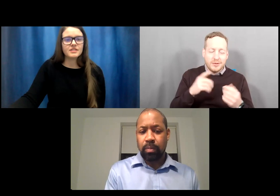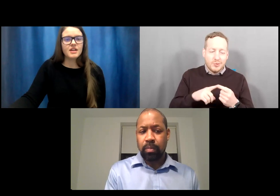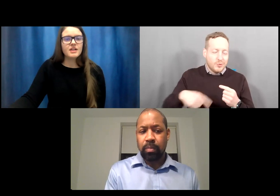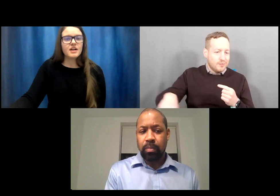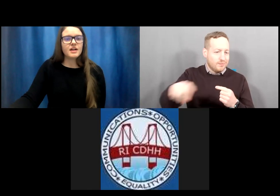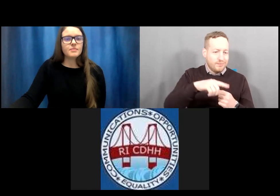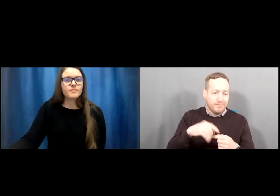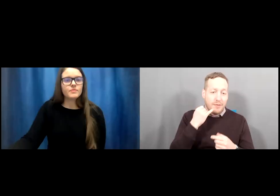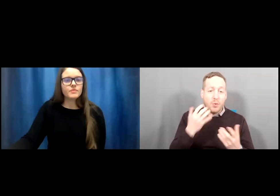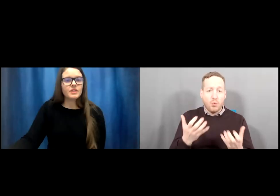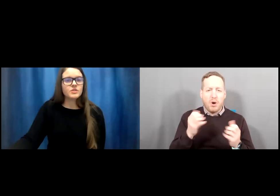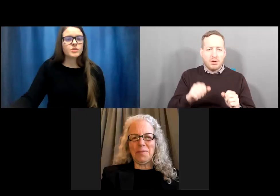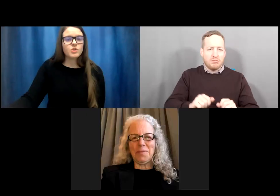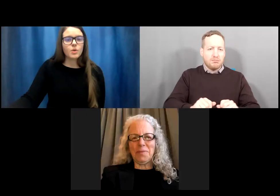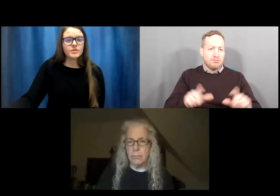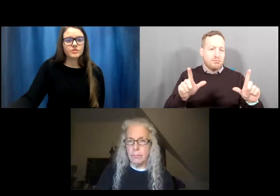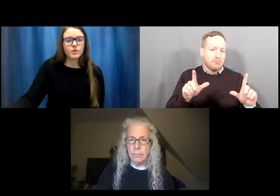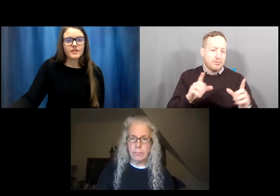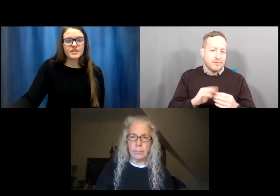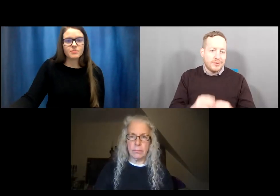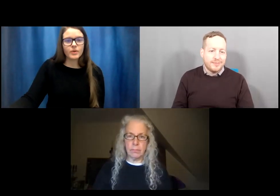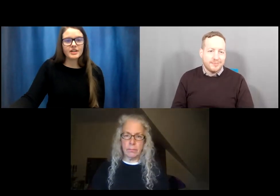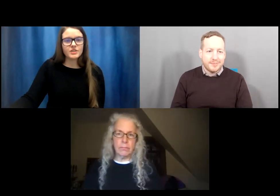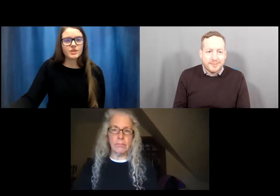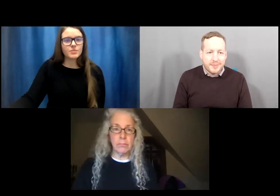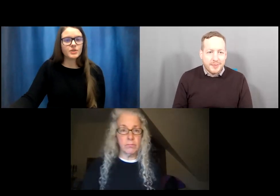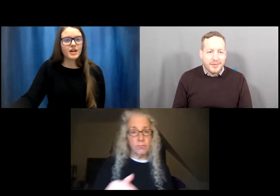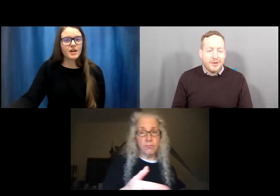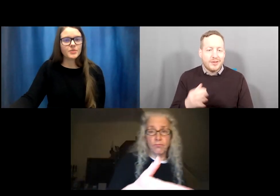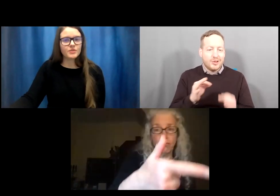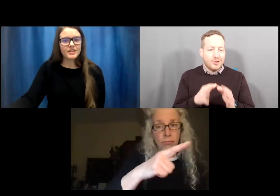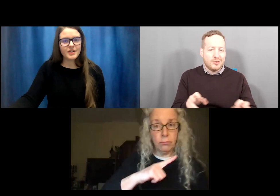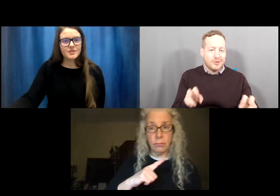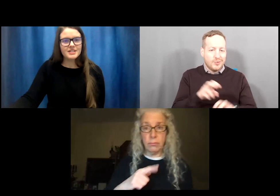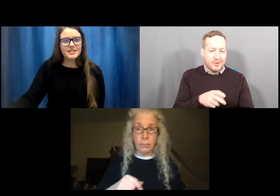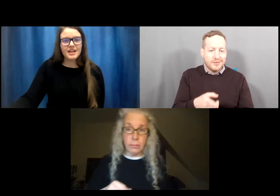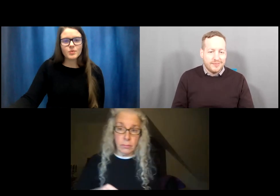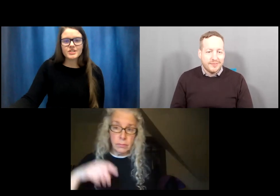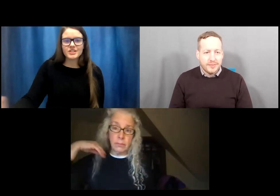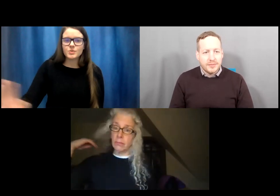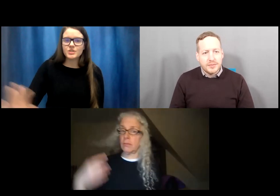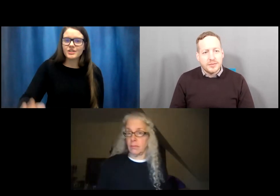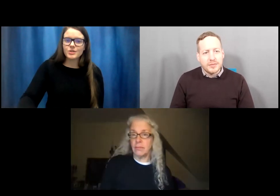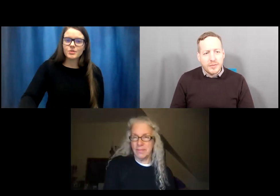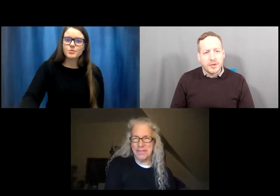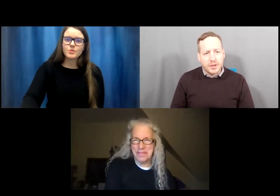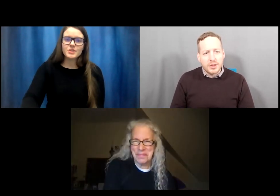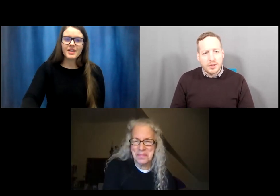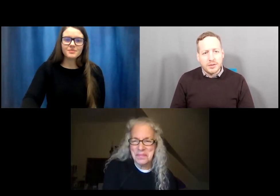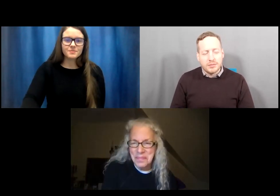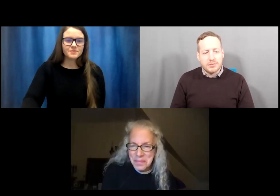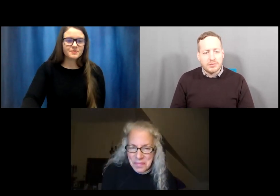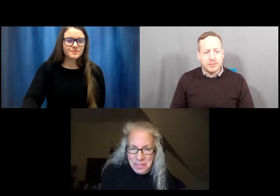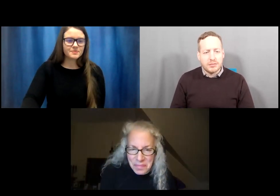ideas? So we'll just open the floor at this point and you can pull up your video, and we're just going to switch the interpreters before we do